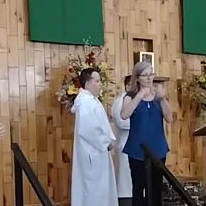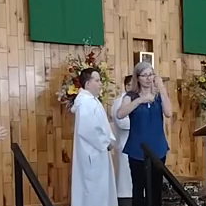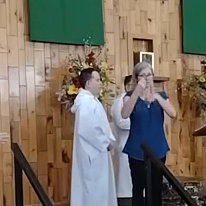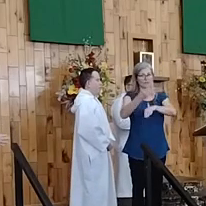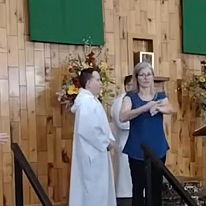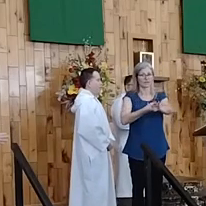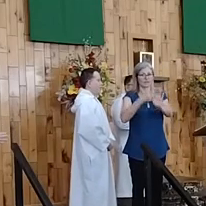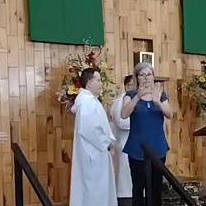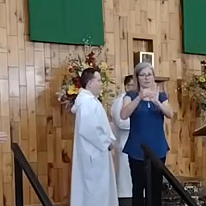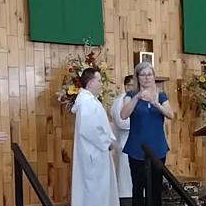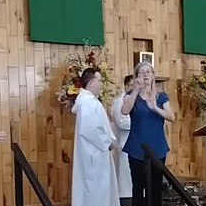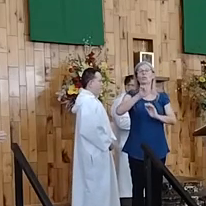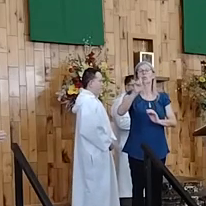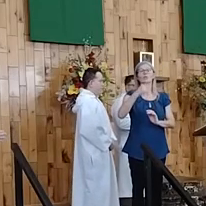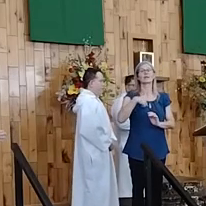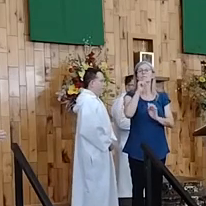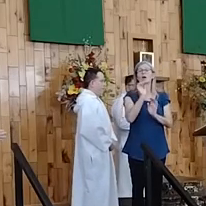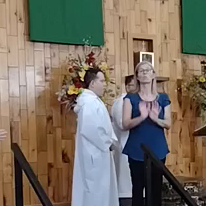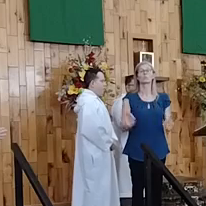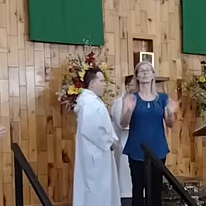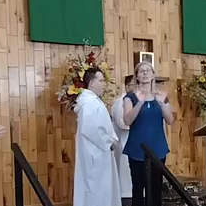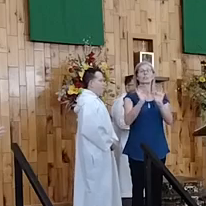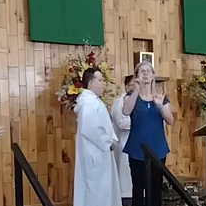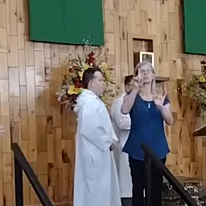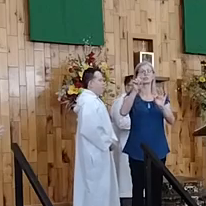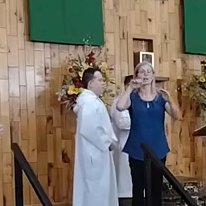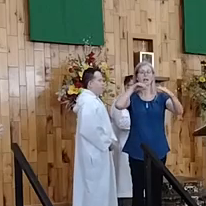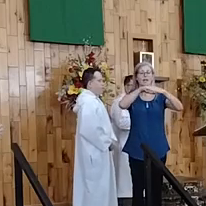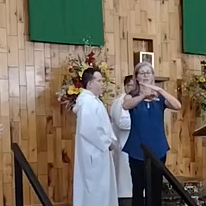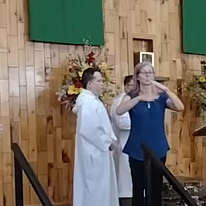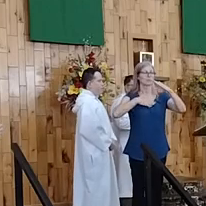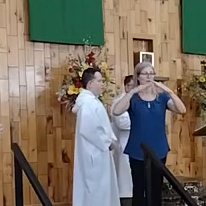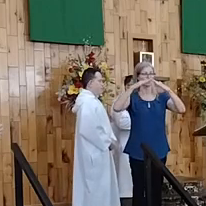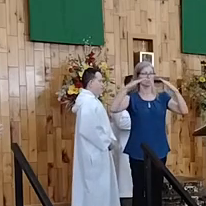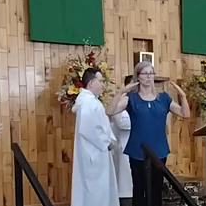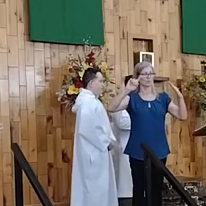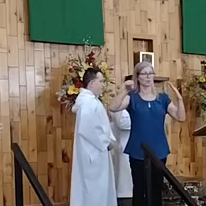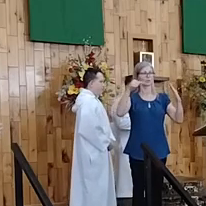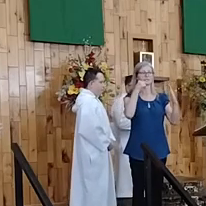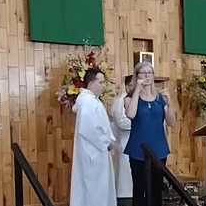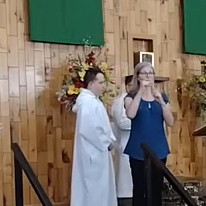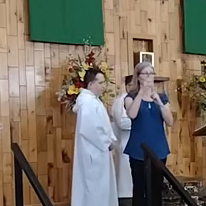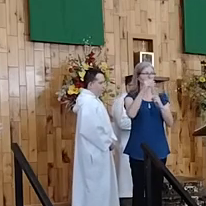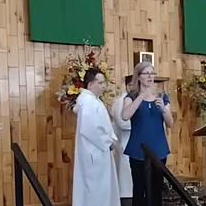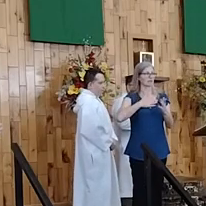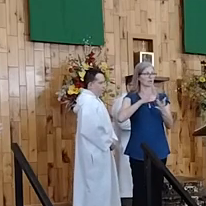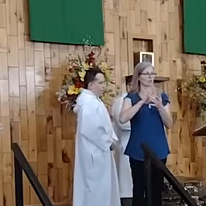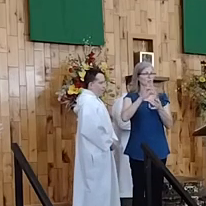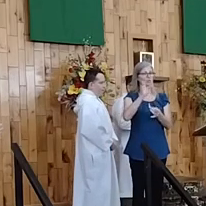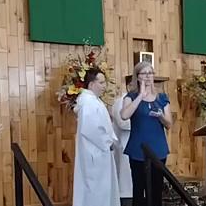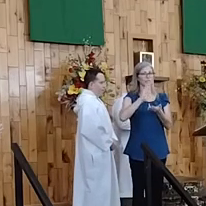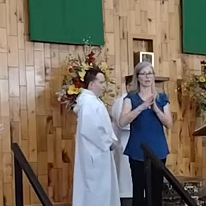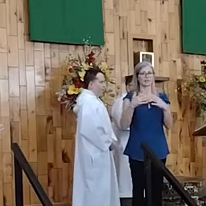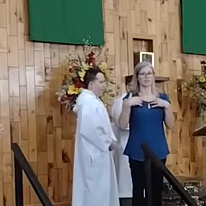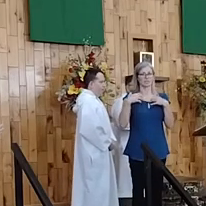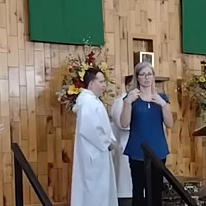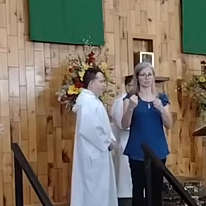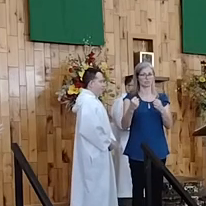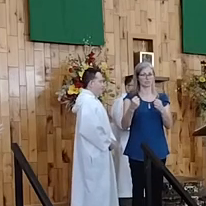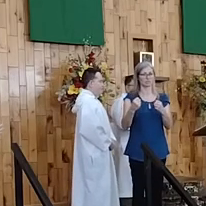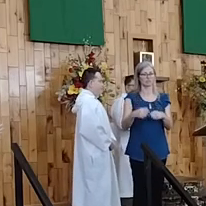Lamb. Lord, I am not worthy that you should enter under my roof. Only say the word, and my soul shall be